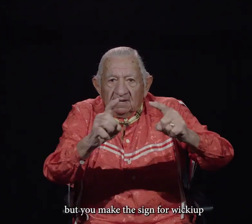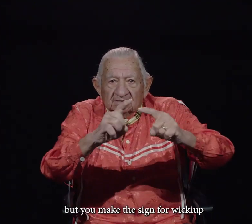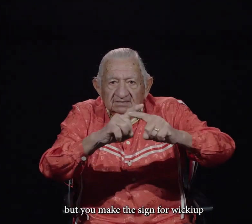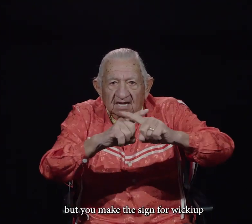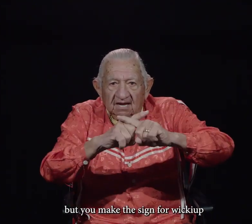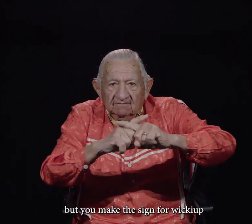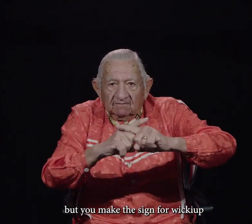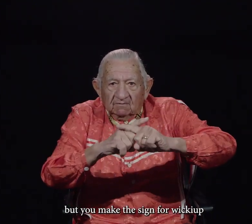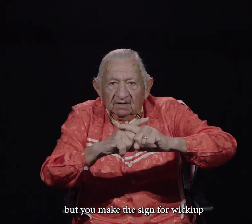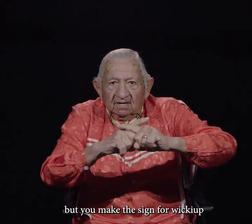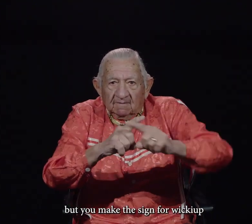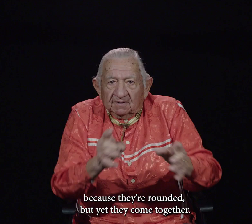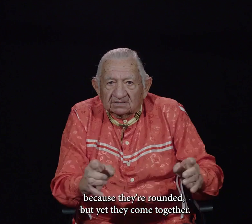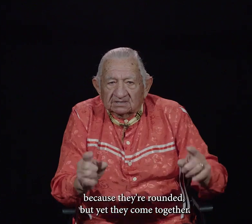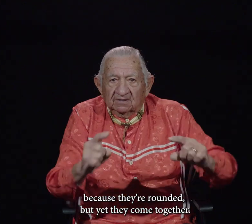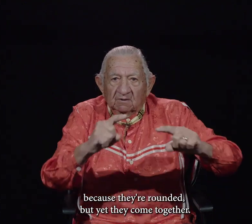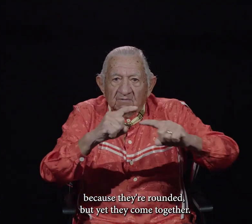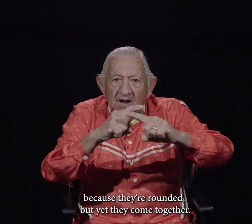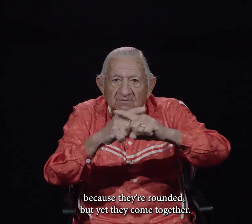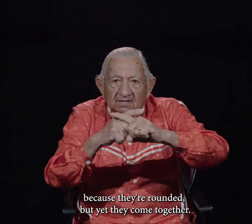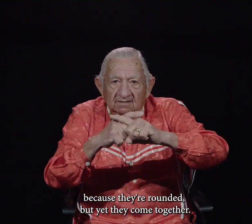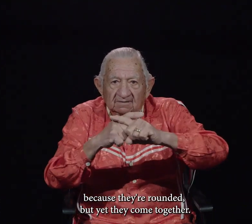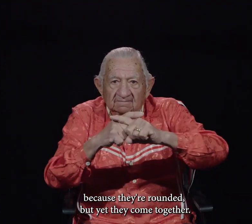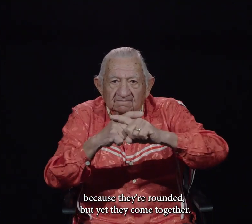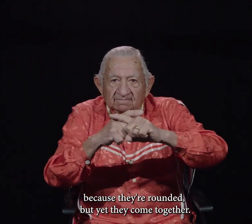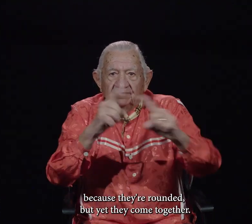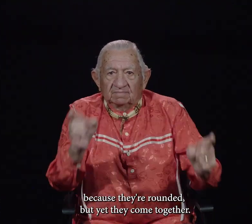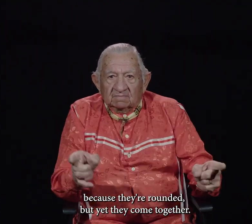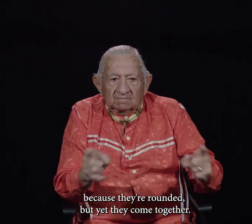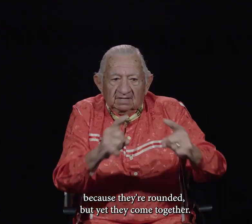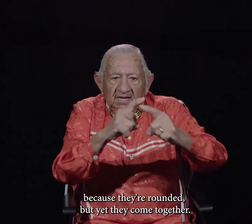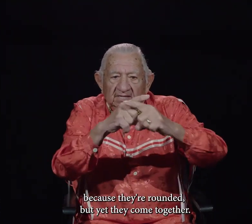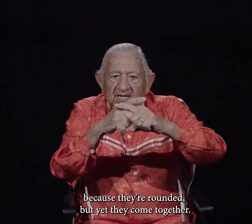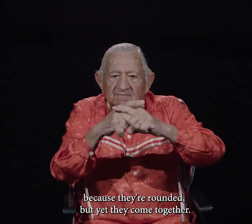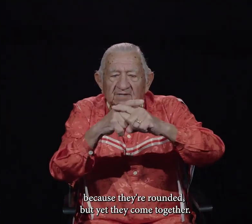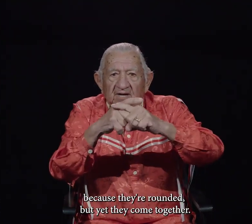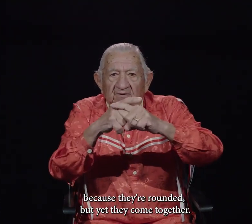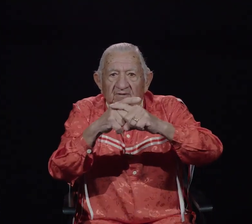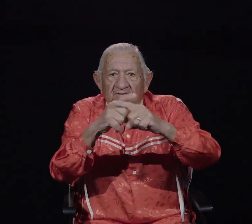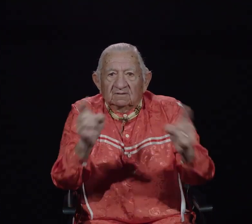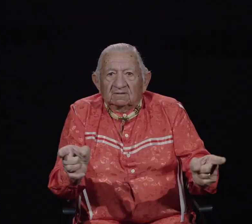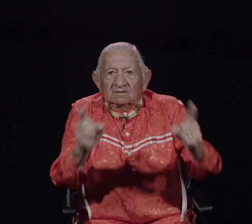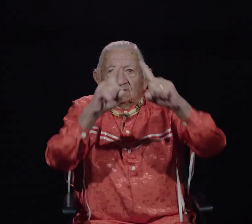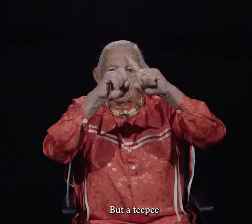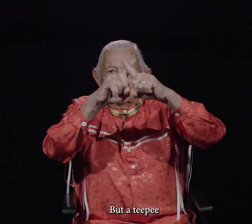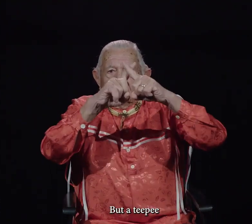make the sign for a wickiup because they're rounded, but yet they come together. But a